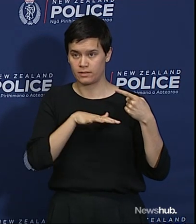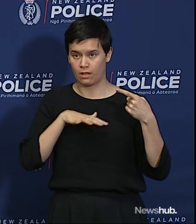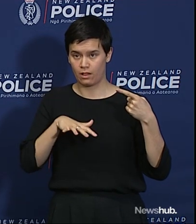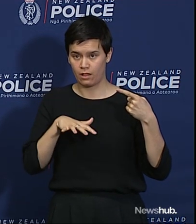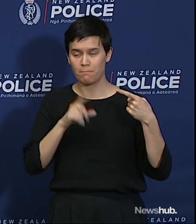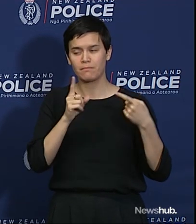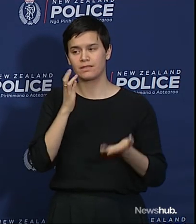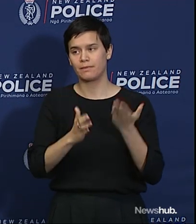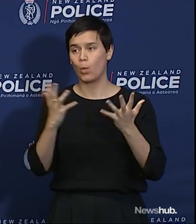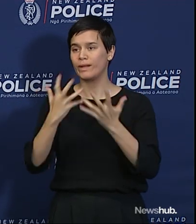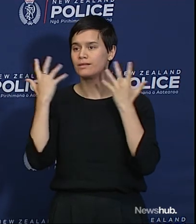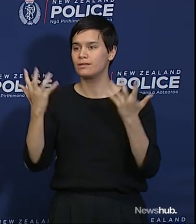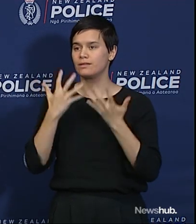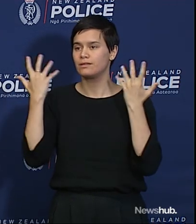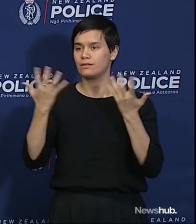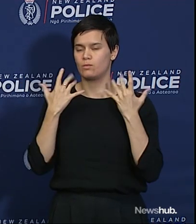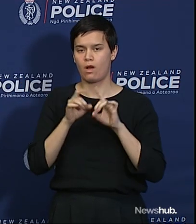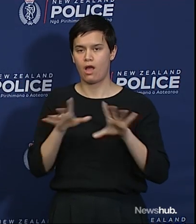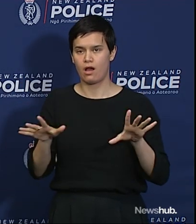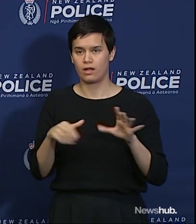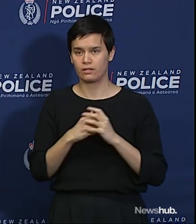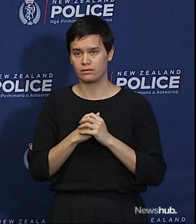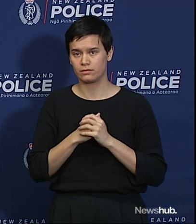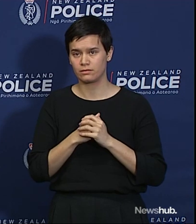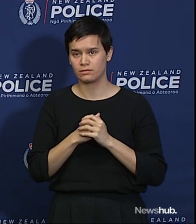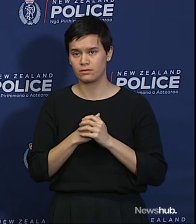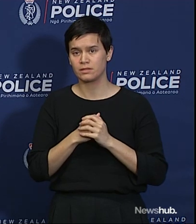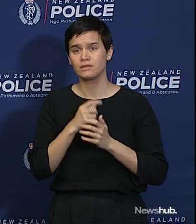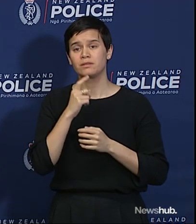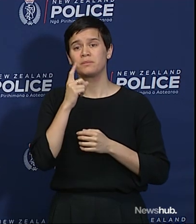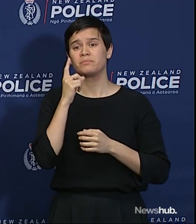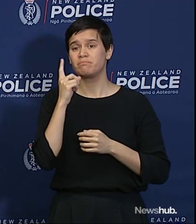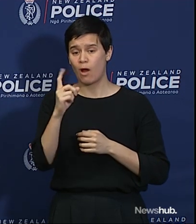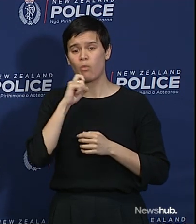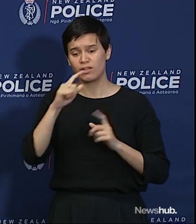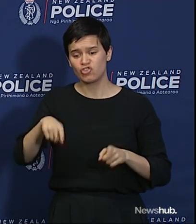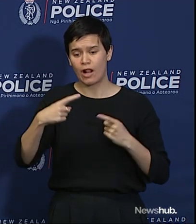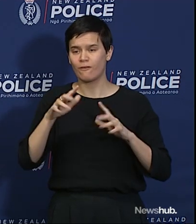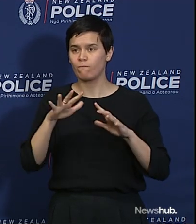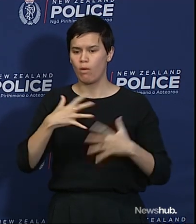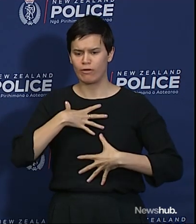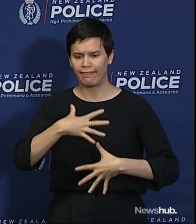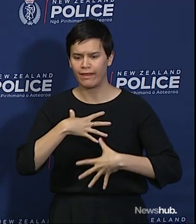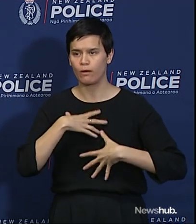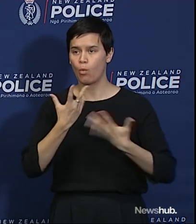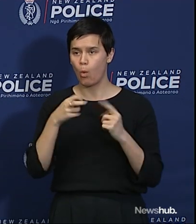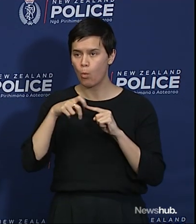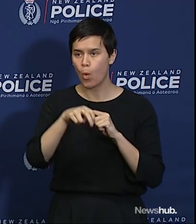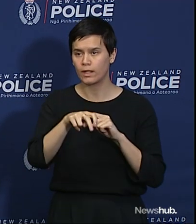wind varying, but at times it will be challenging for breathing, seeing or walking on the island, and at other times